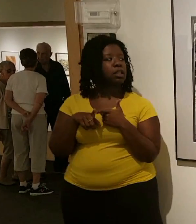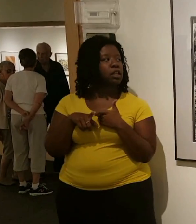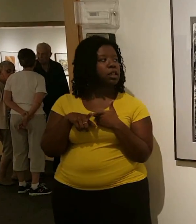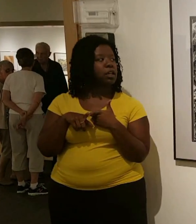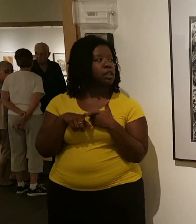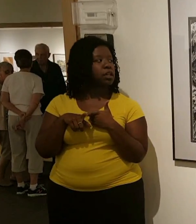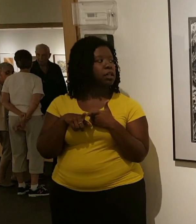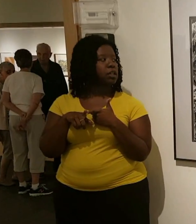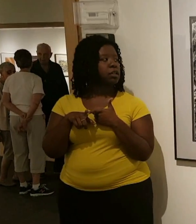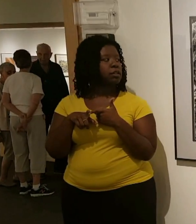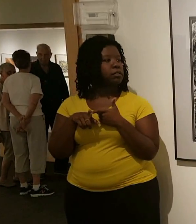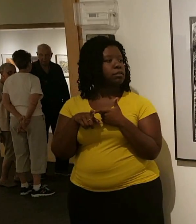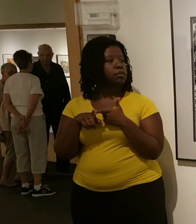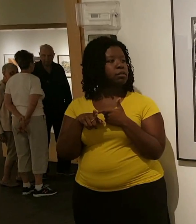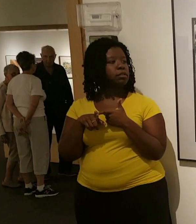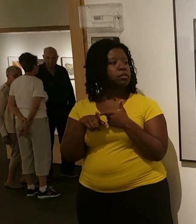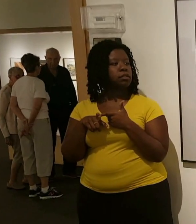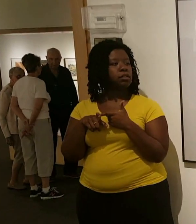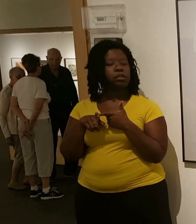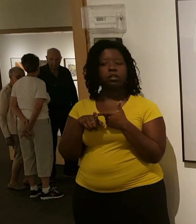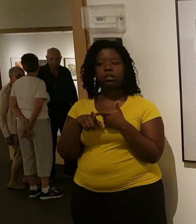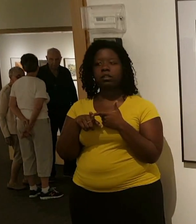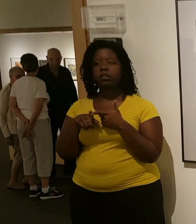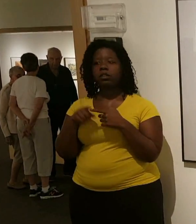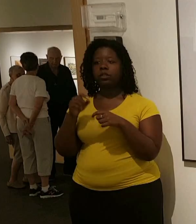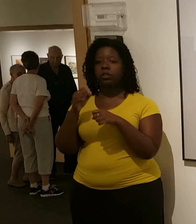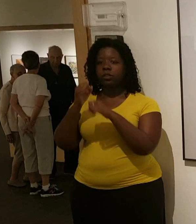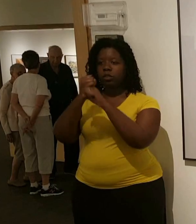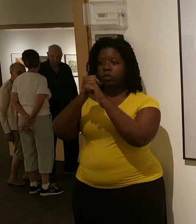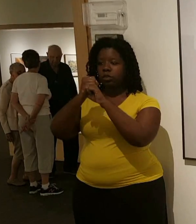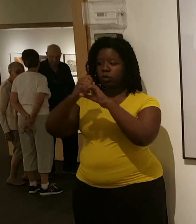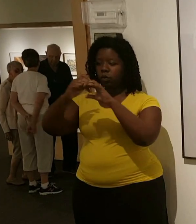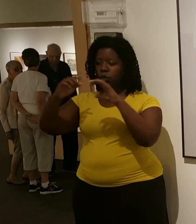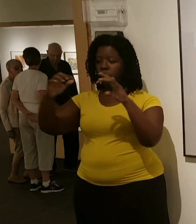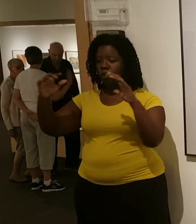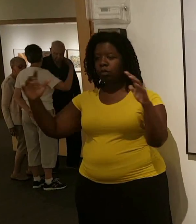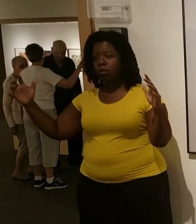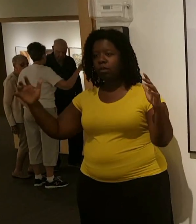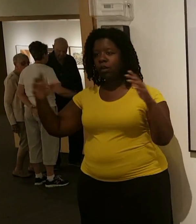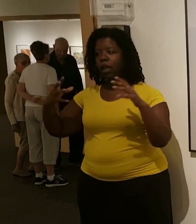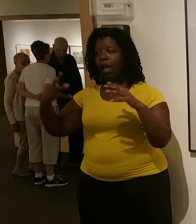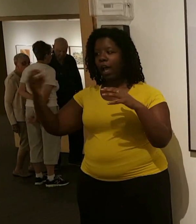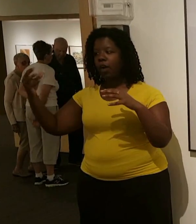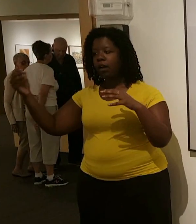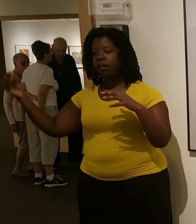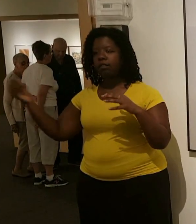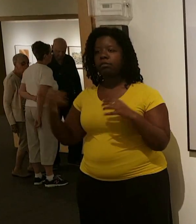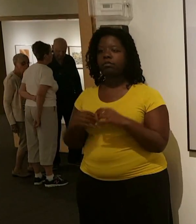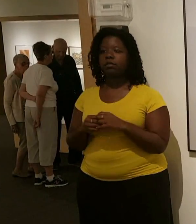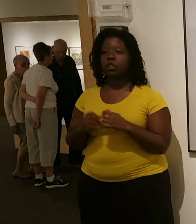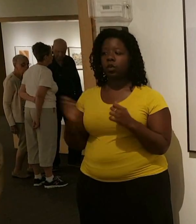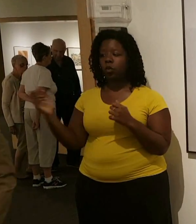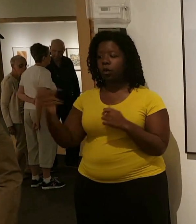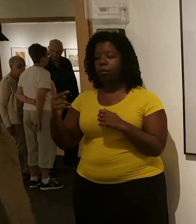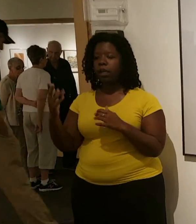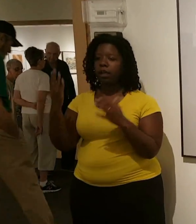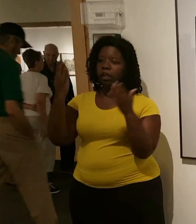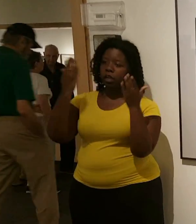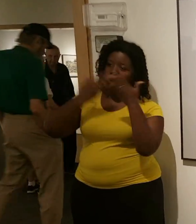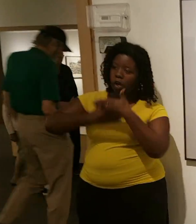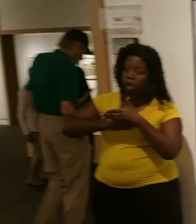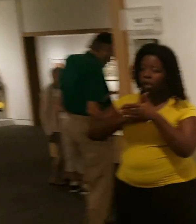there and work my way out. And then I keep going back, darkening,